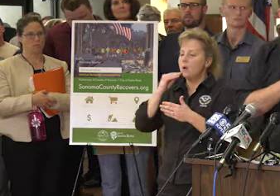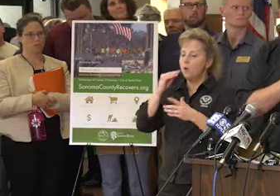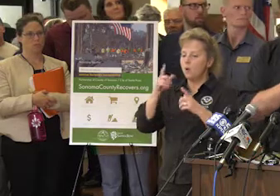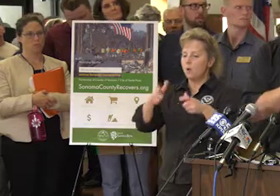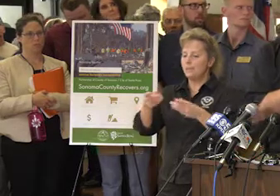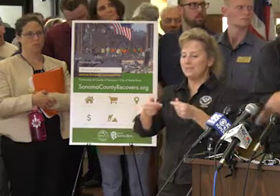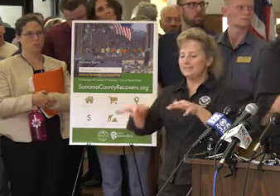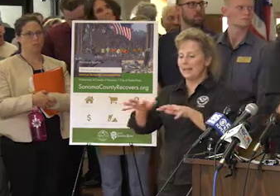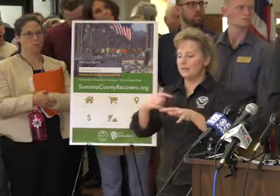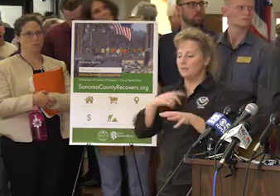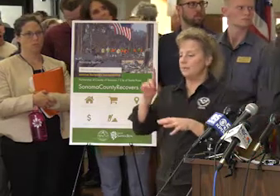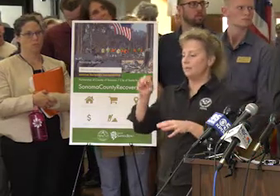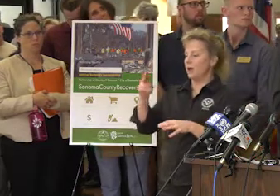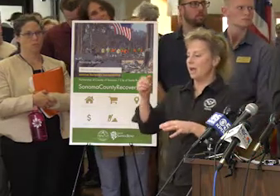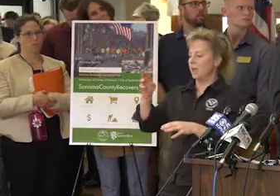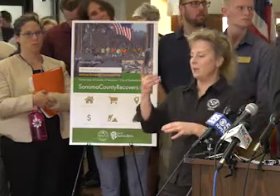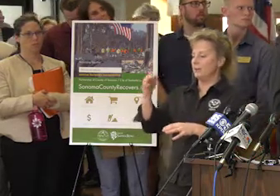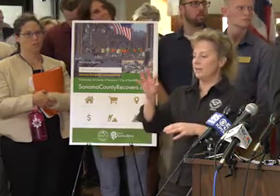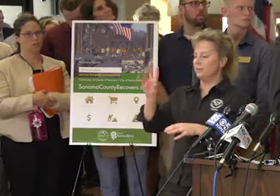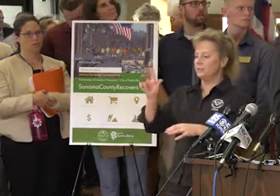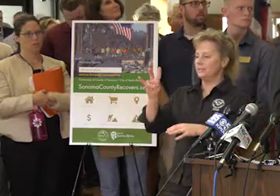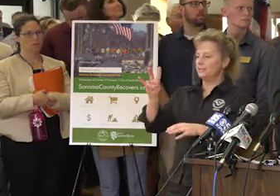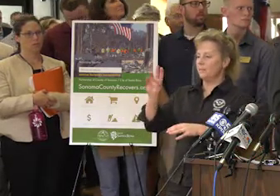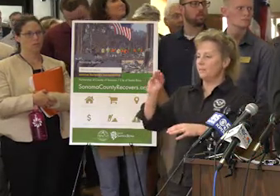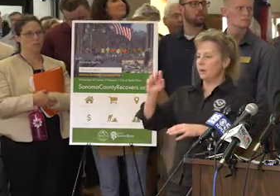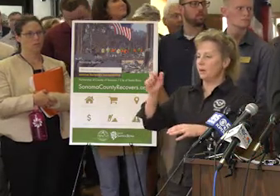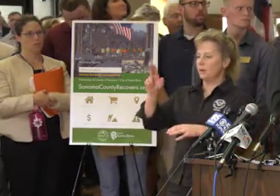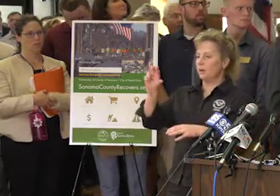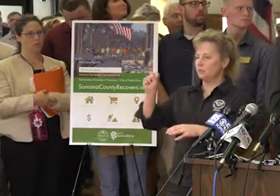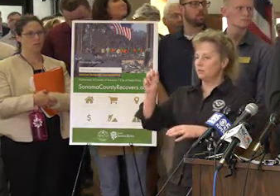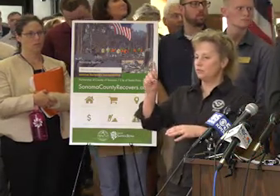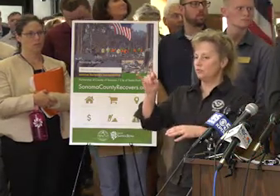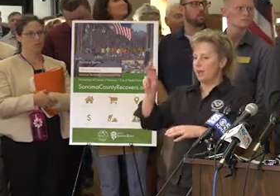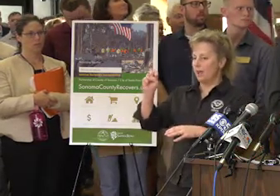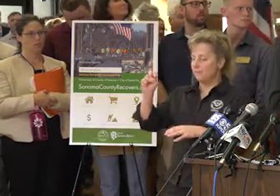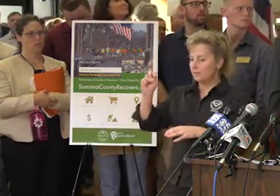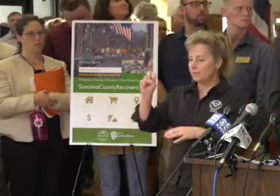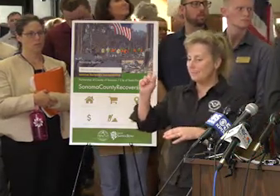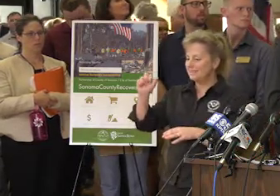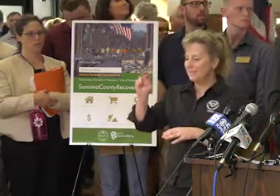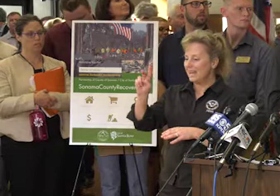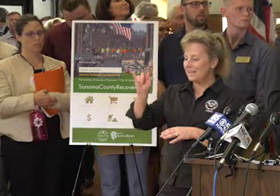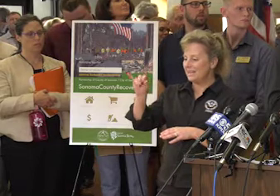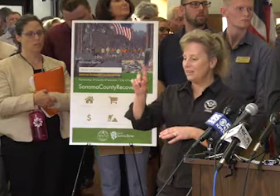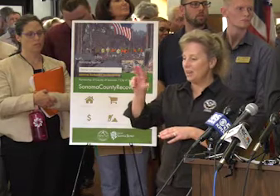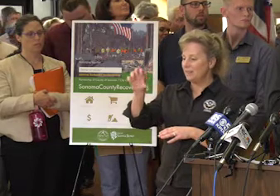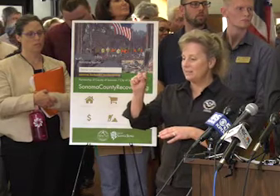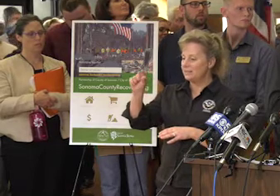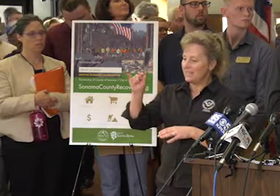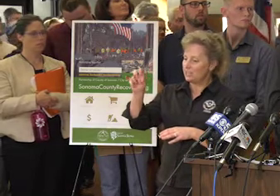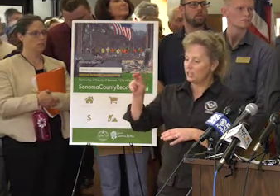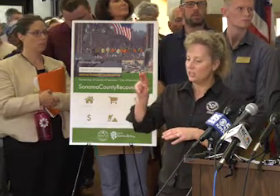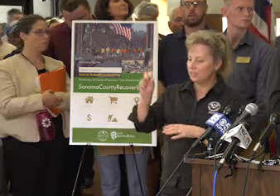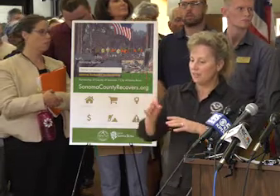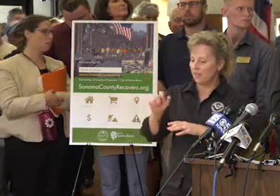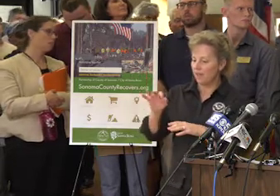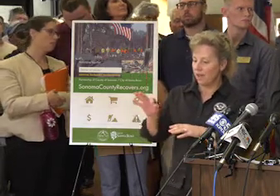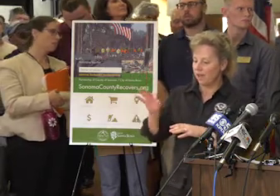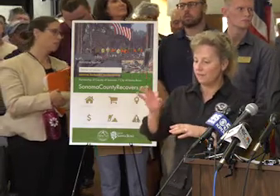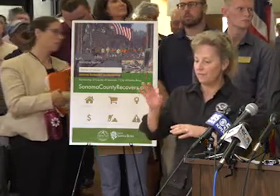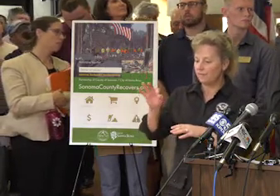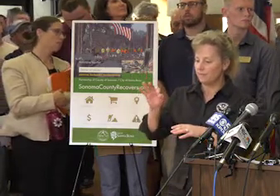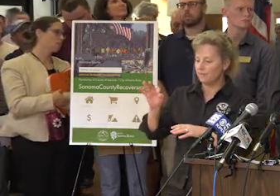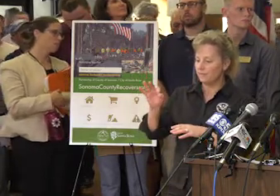My name is Don Howard. I live at 1927 San Marcos Drive in the San Miguel Estates, just to the south of Coffee Park.